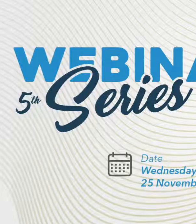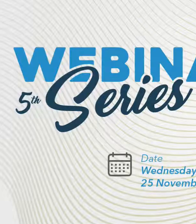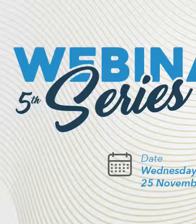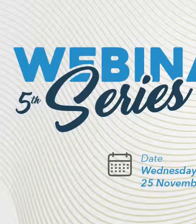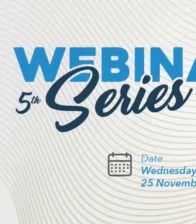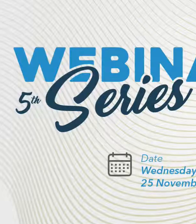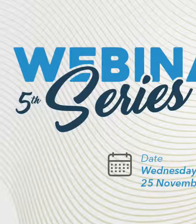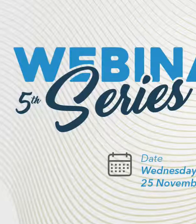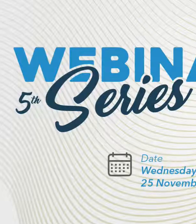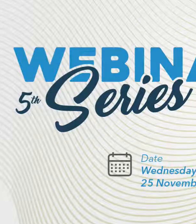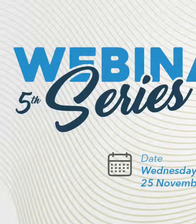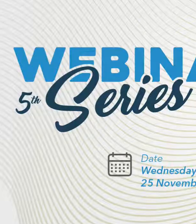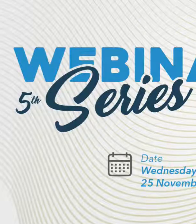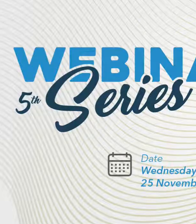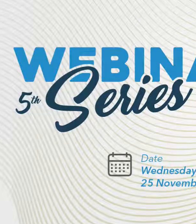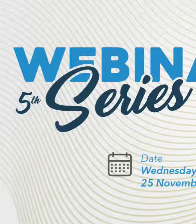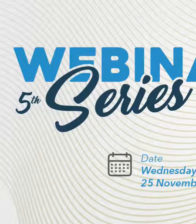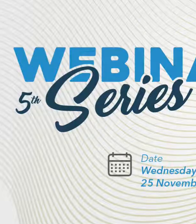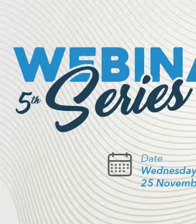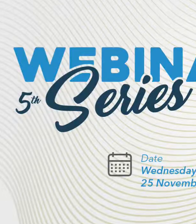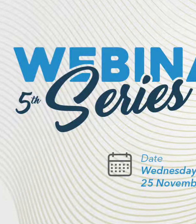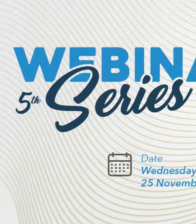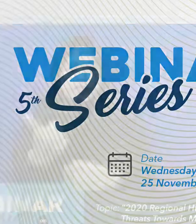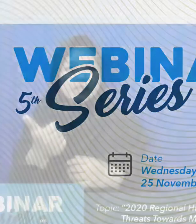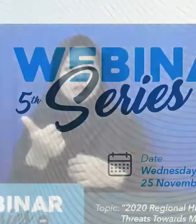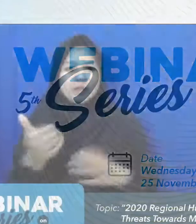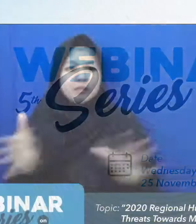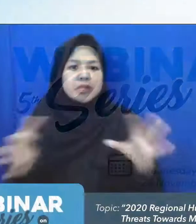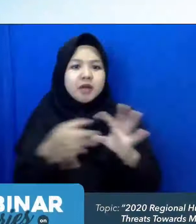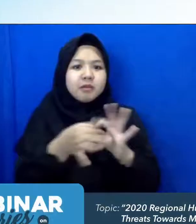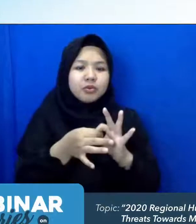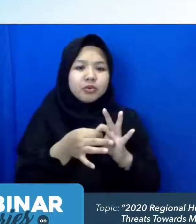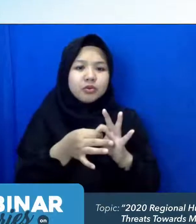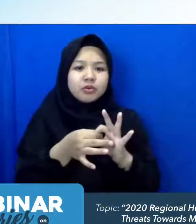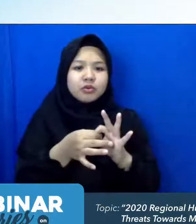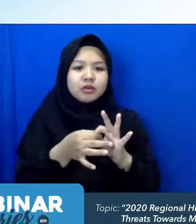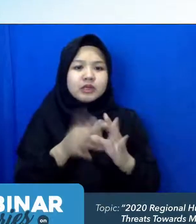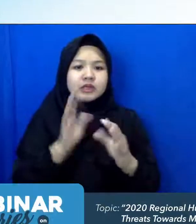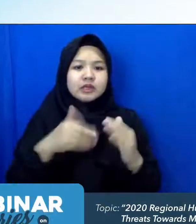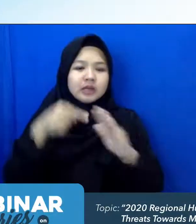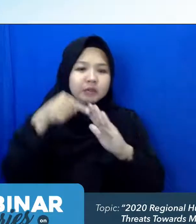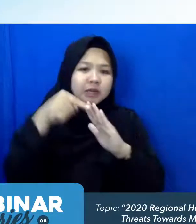and this will help us kind of link it back into some of the discussion.